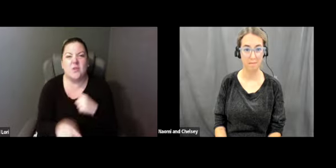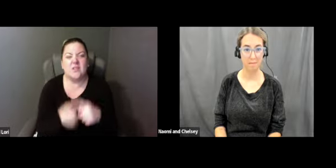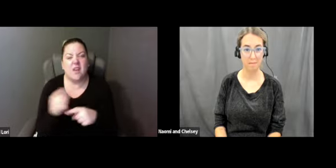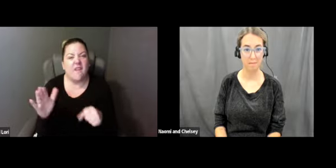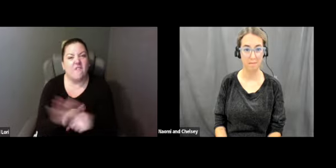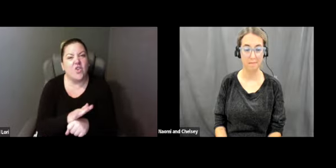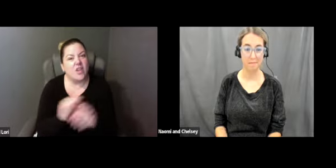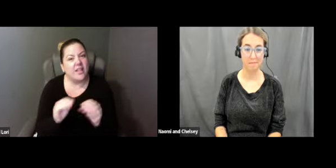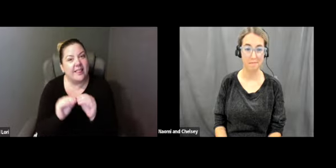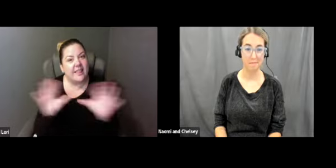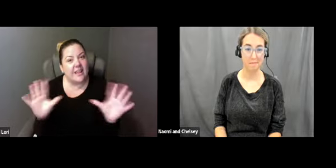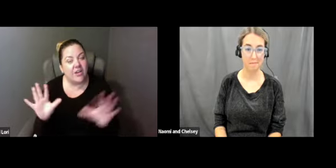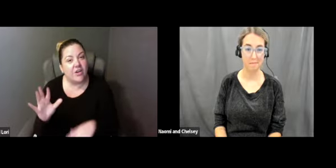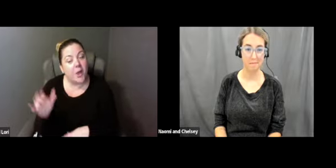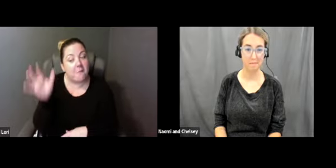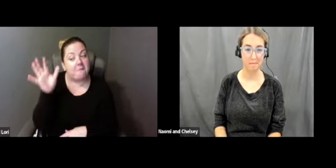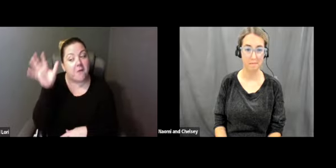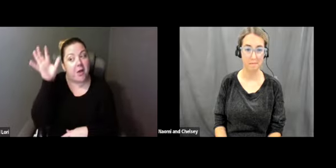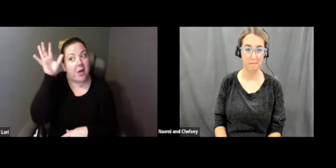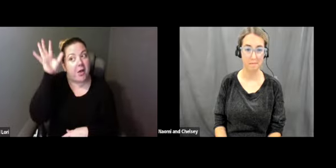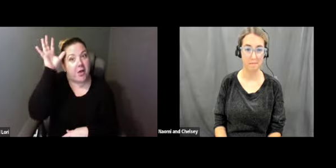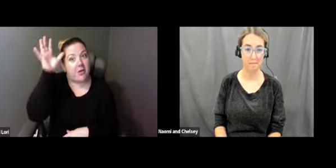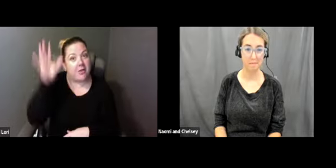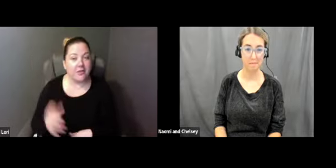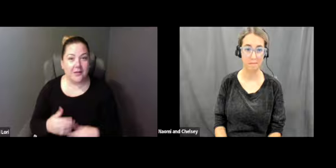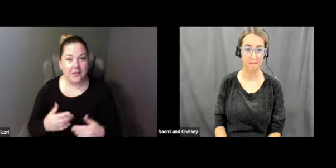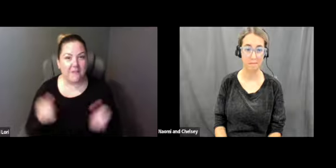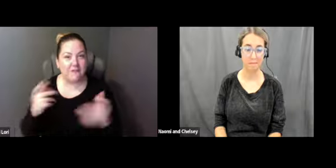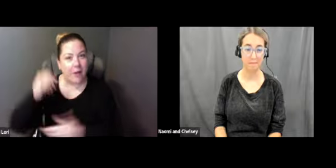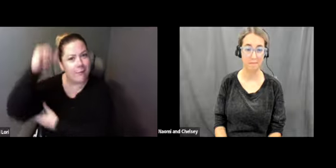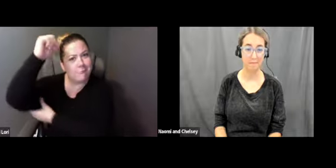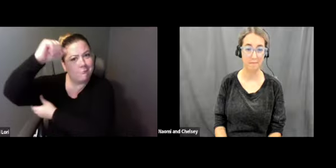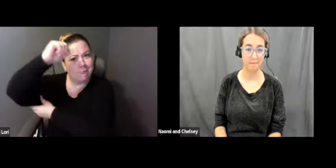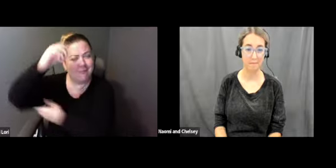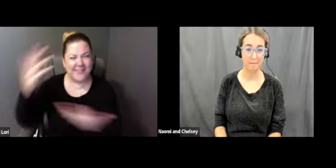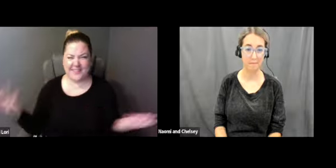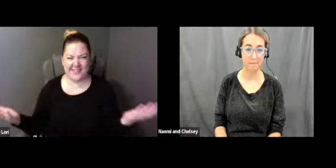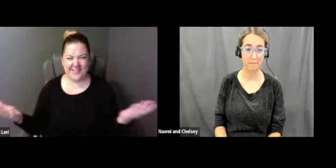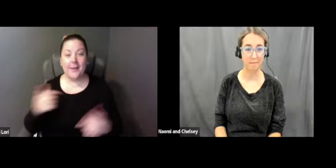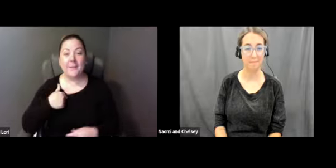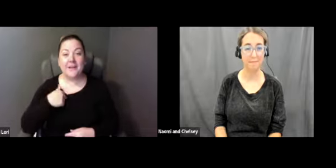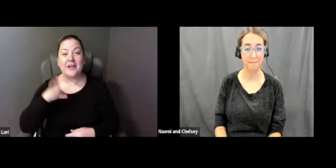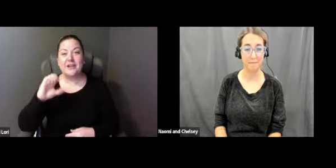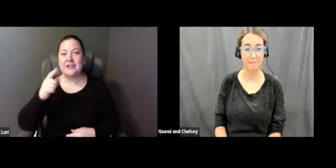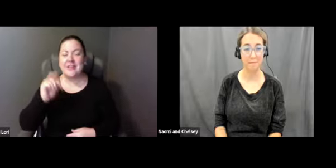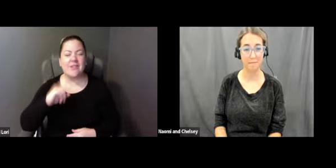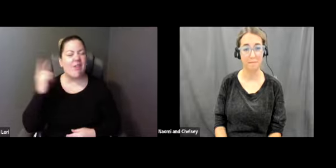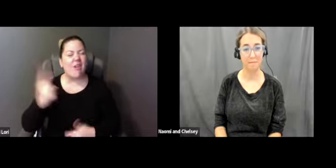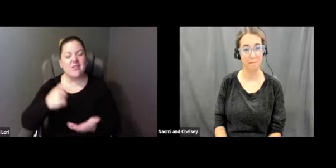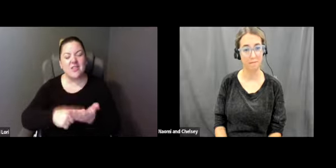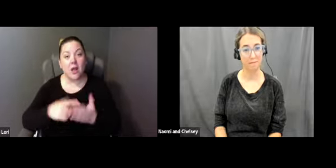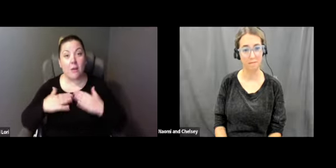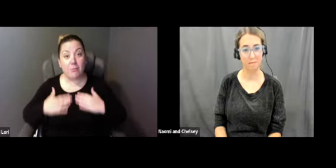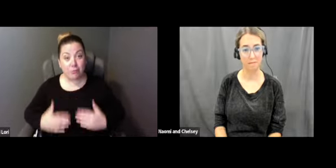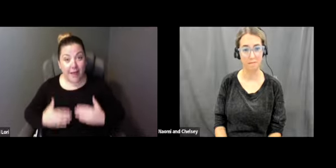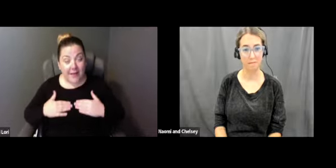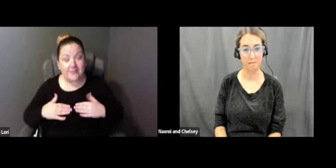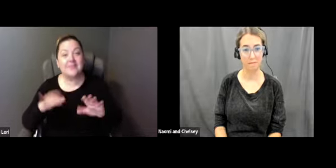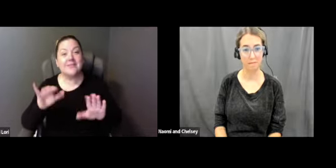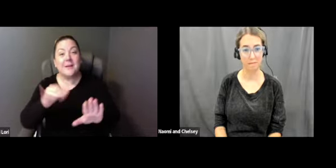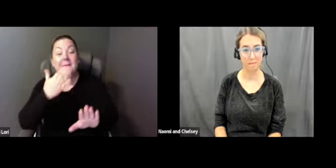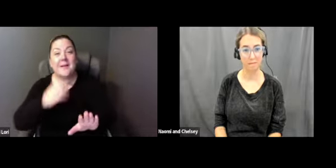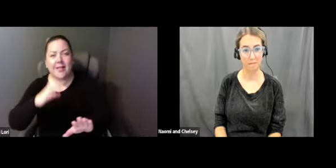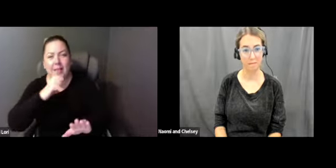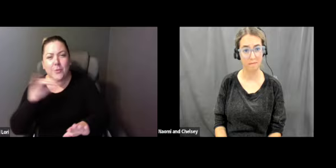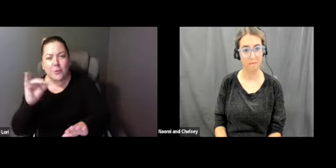sign the right way because they don't want to show their arm jiggles. Chelsey and I talk all the time about women's breasts. I was talking to Betty Colonomos about